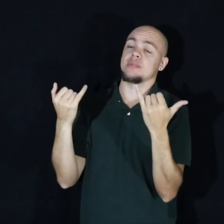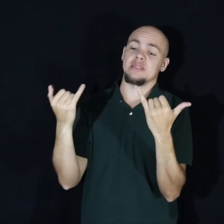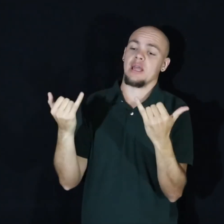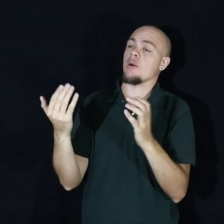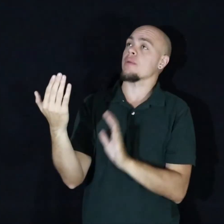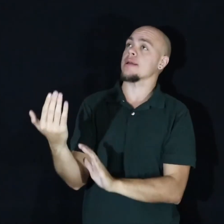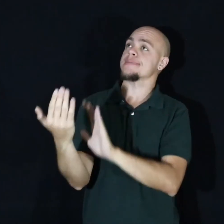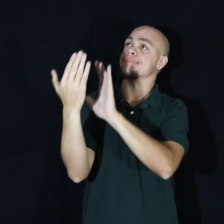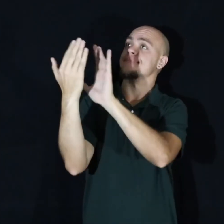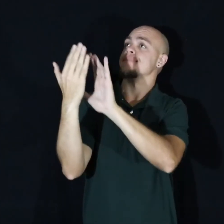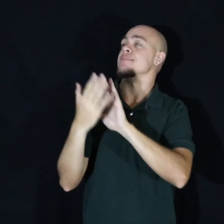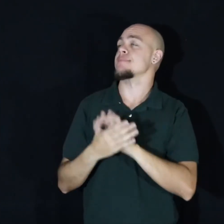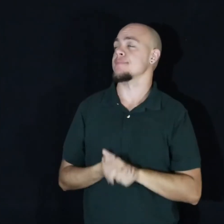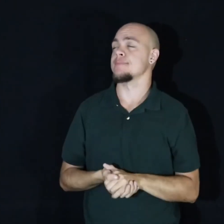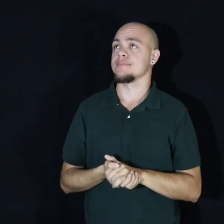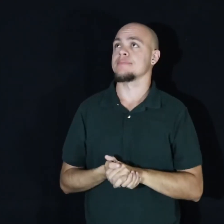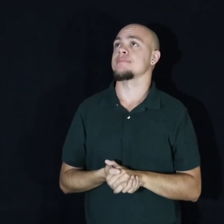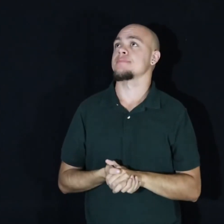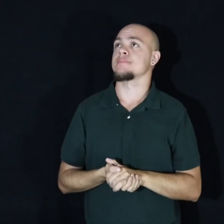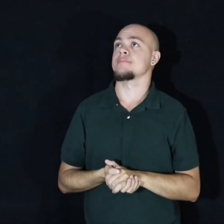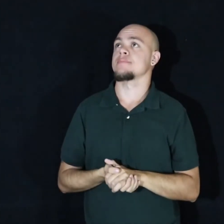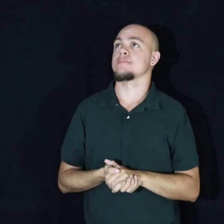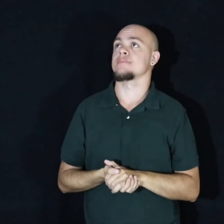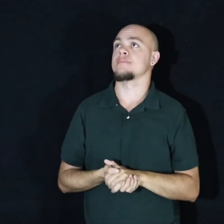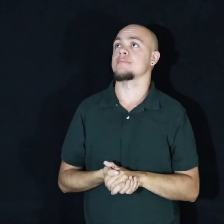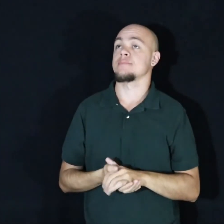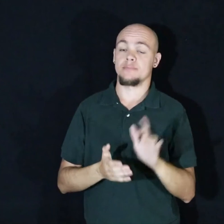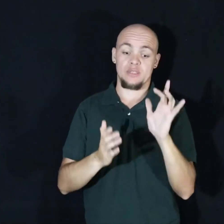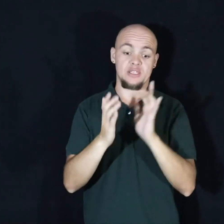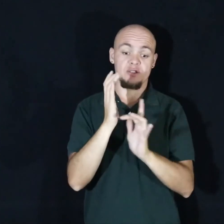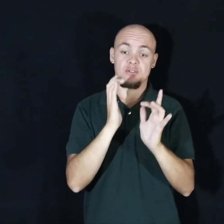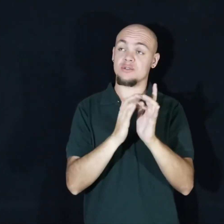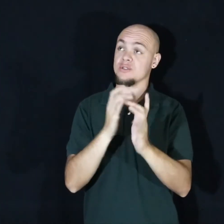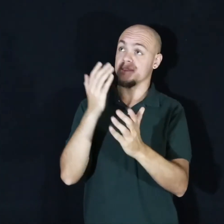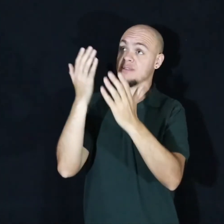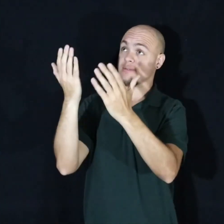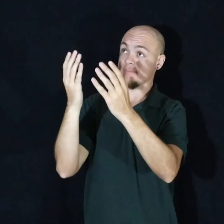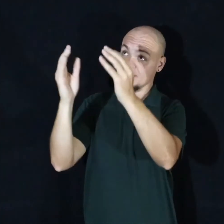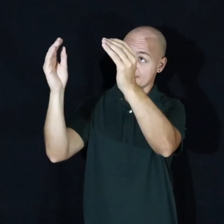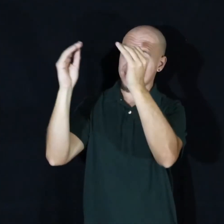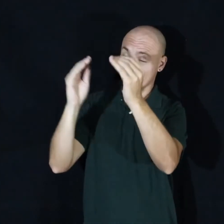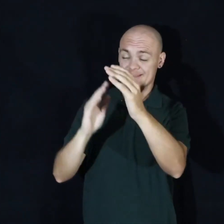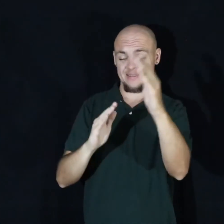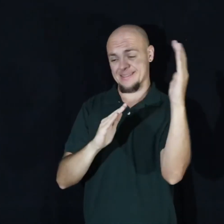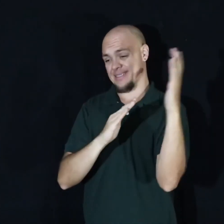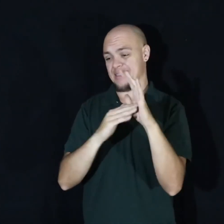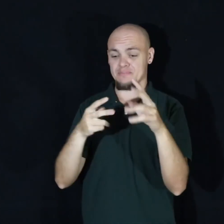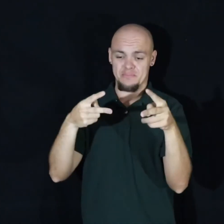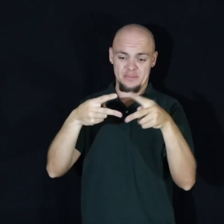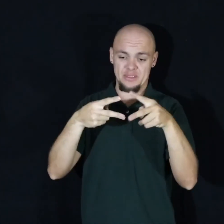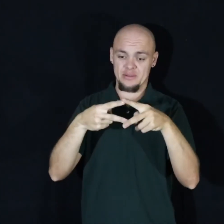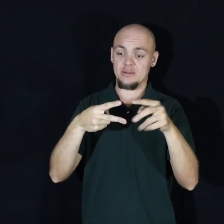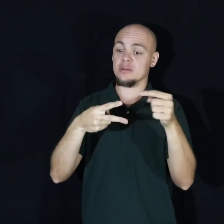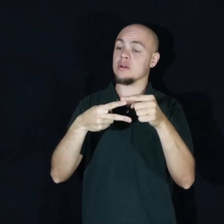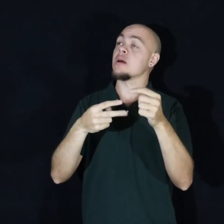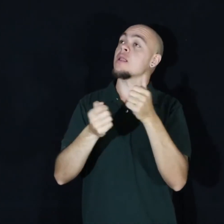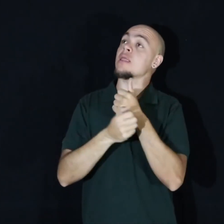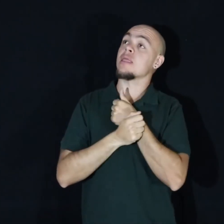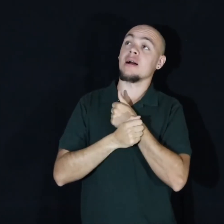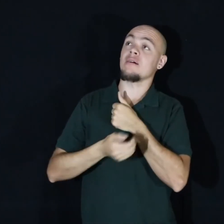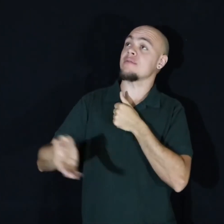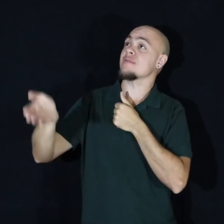Heavenly Father, we come before you. The most important thing that we can do, as Jesus taught us, the two